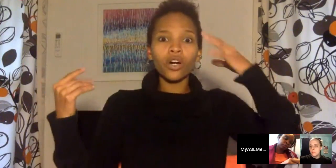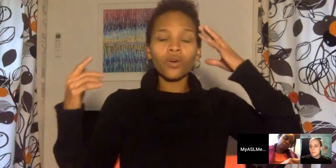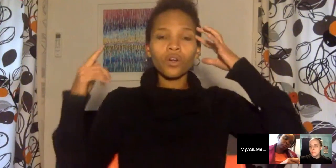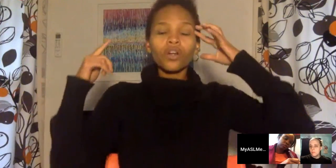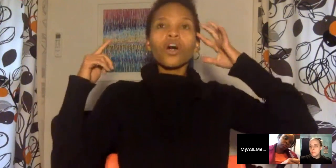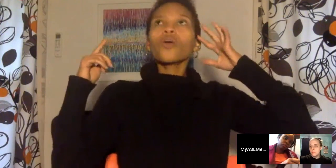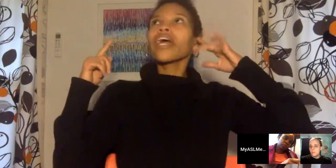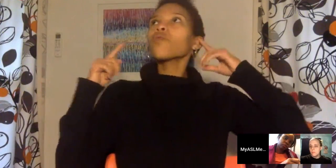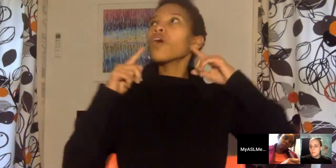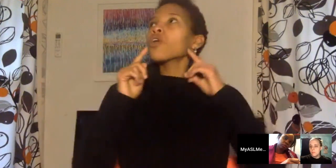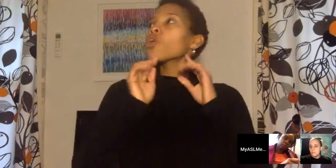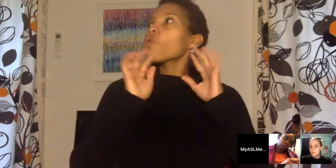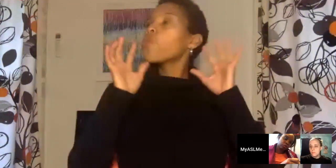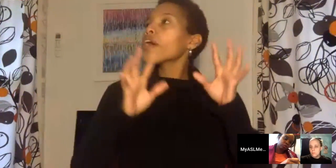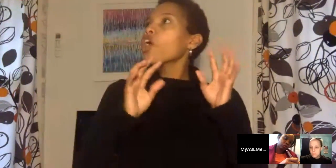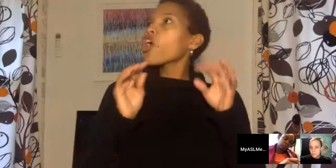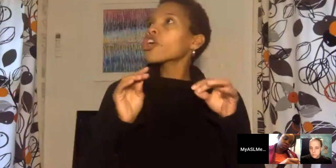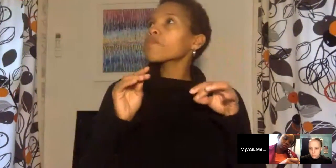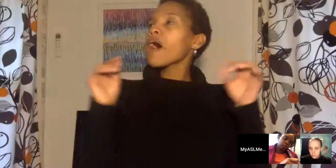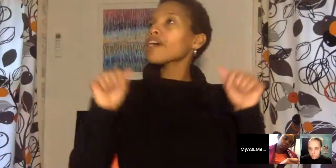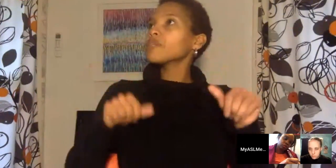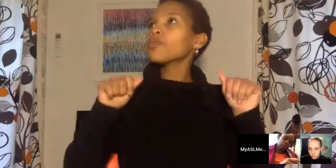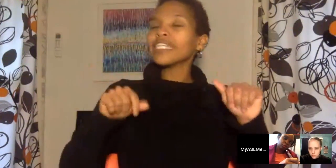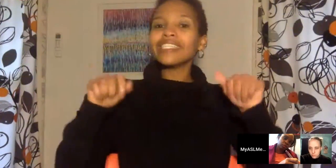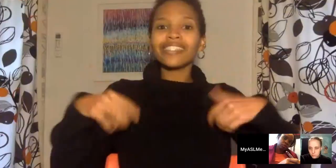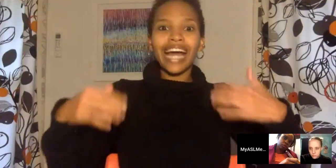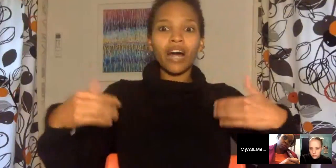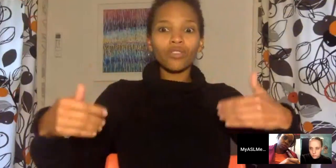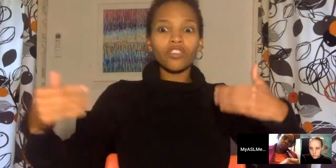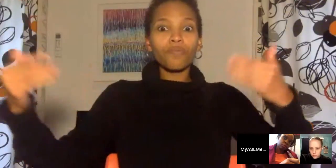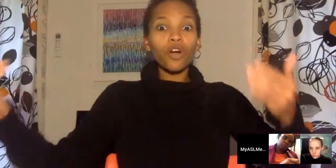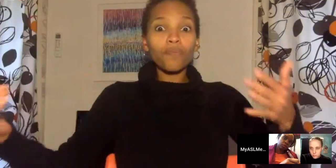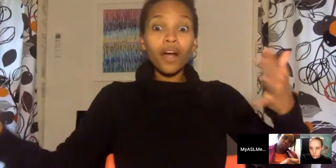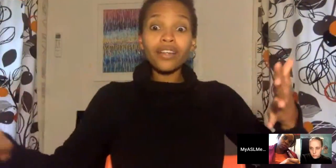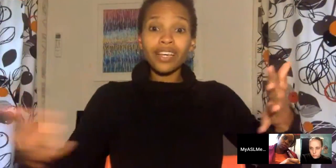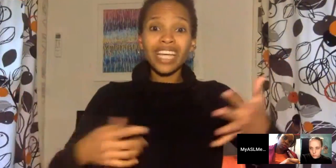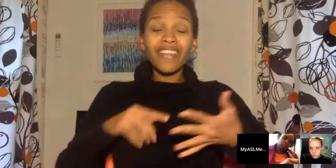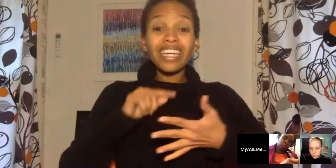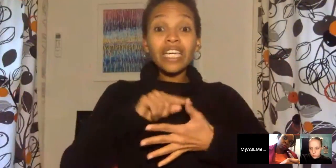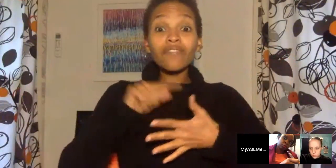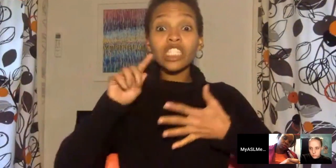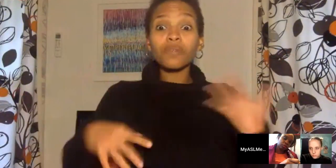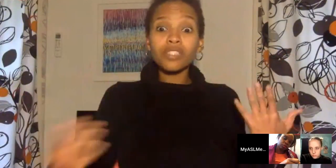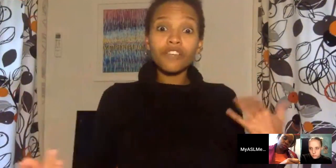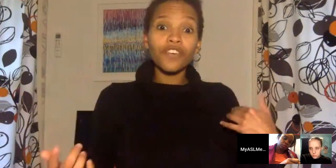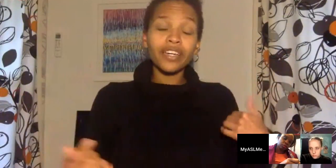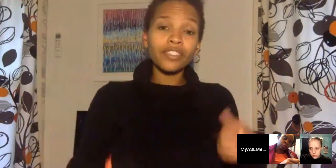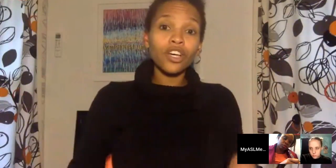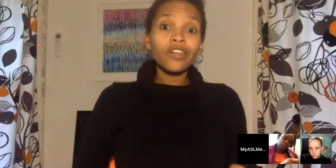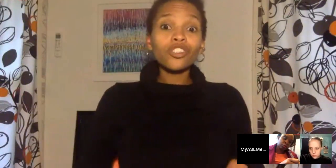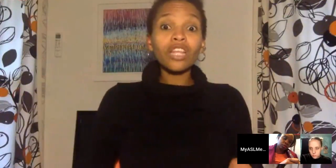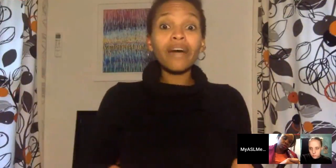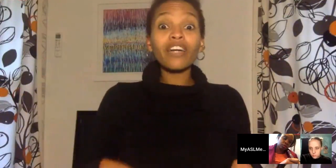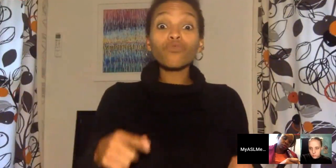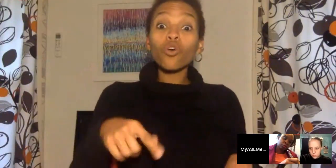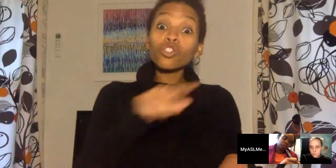go, okay, well, what are possible ins and outs of the process, and then give specifics. So they might roll